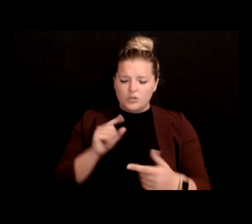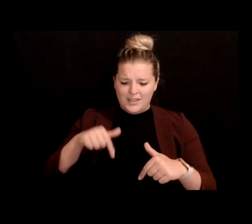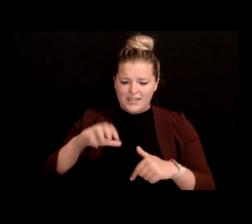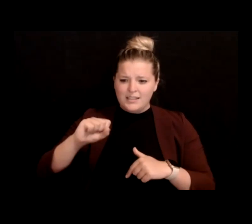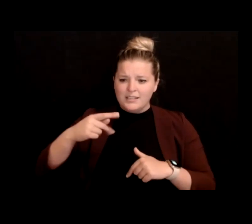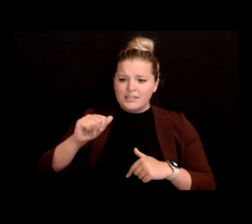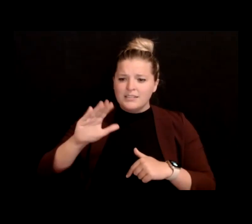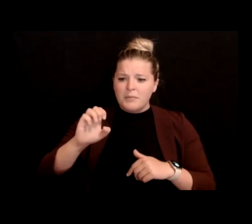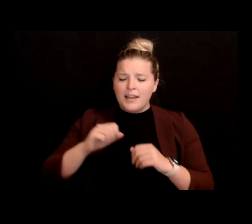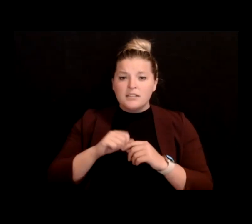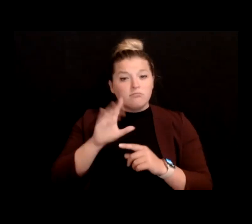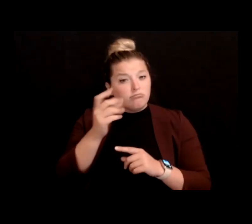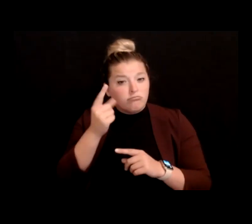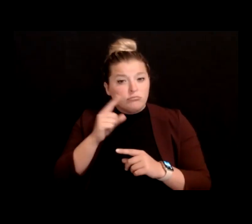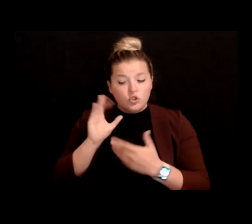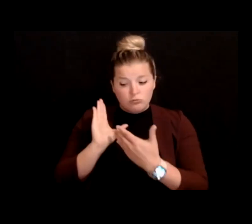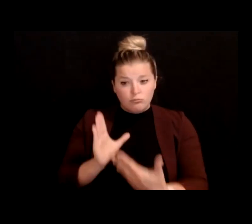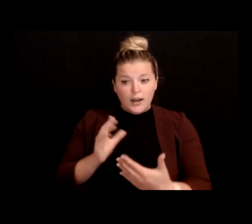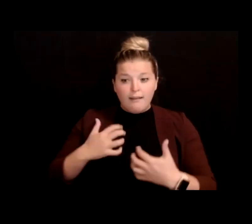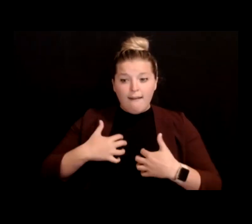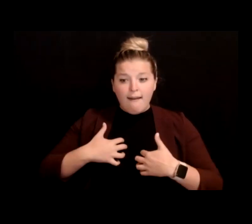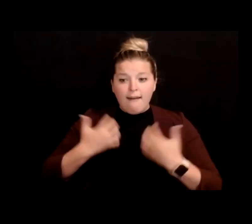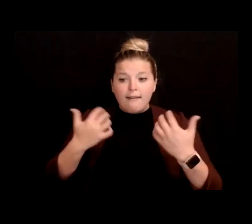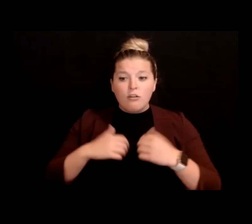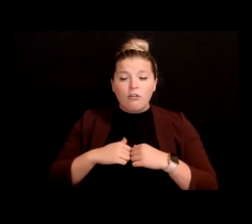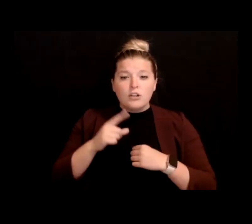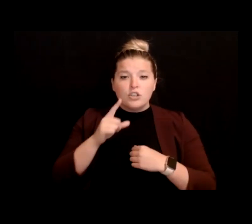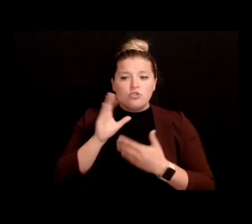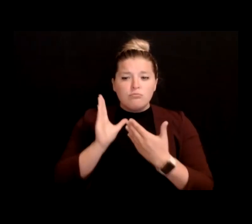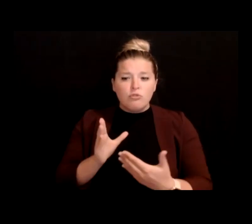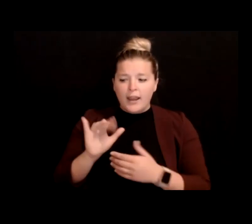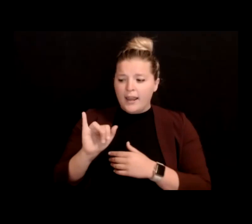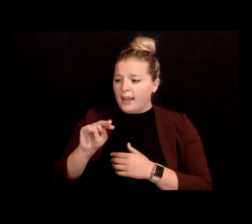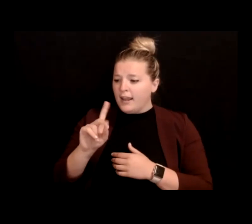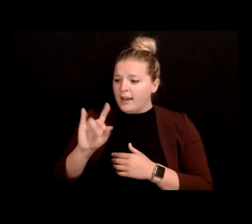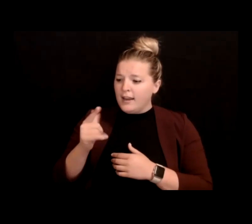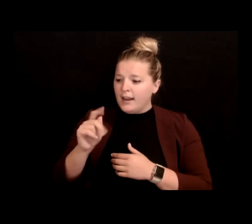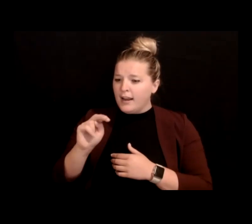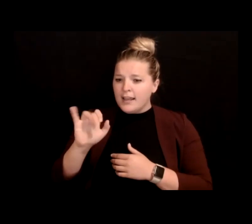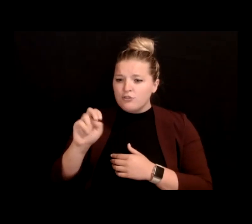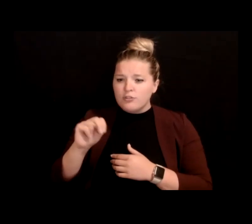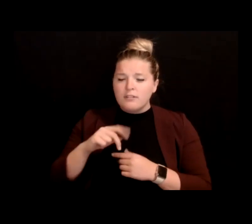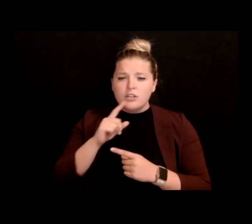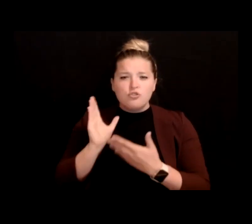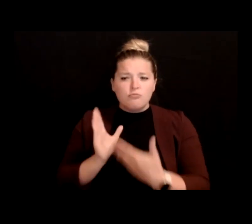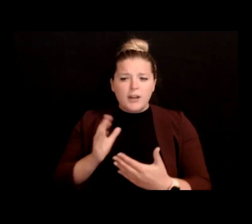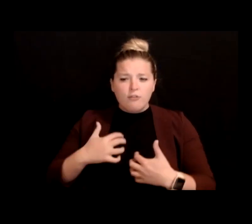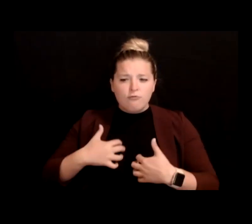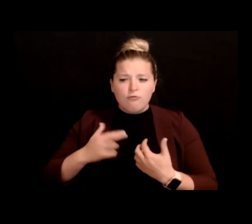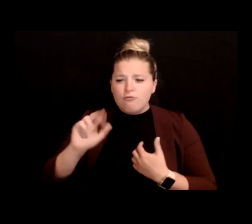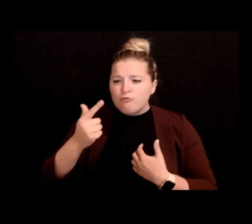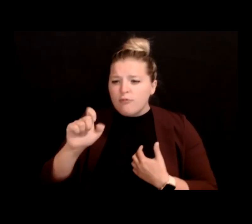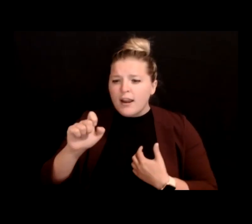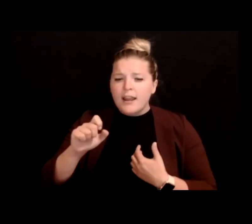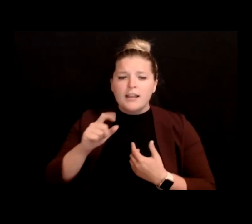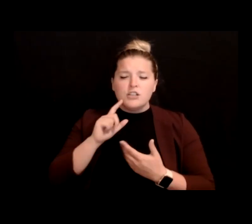anger, your righteous indignation, the rage of generations to come and ancestors and